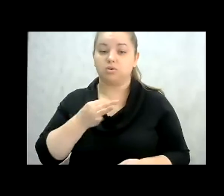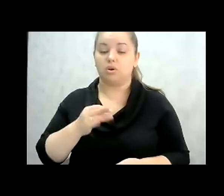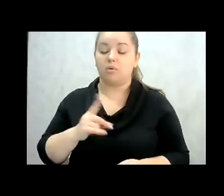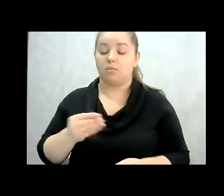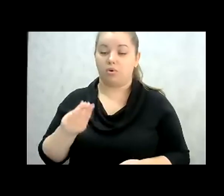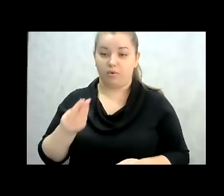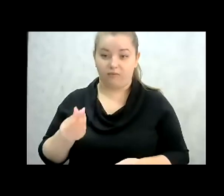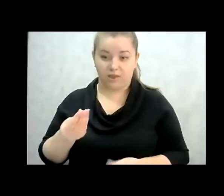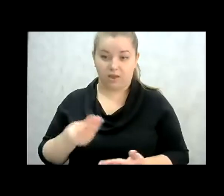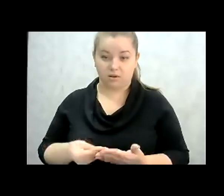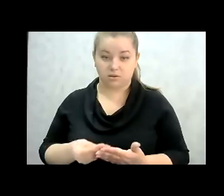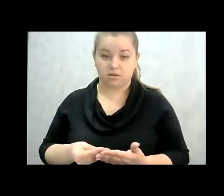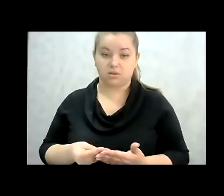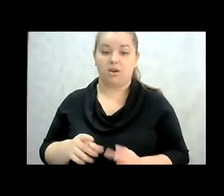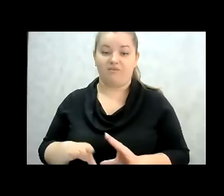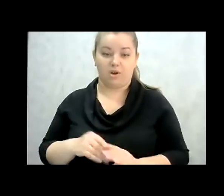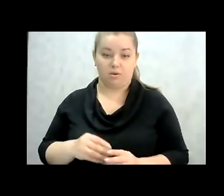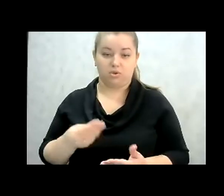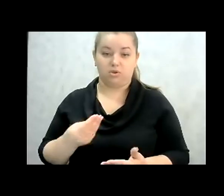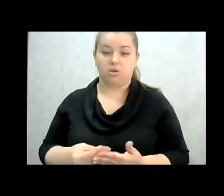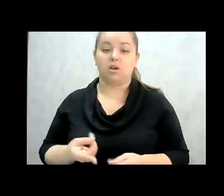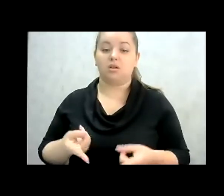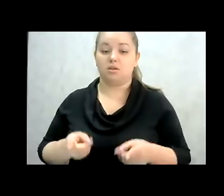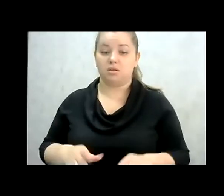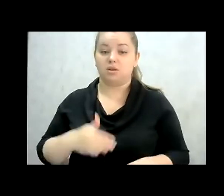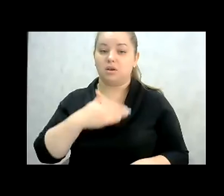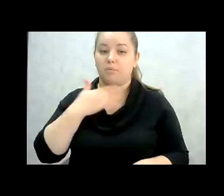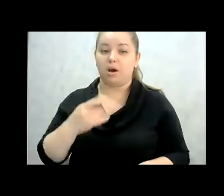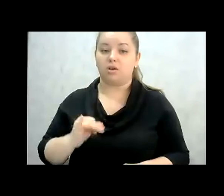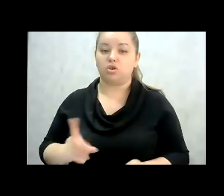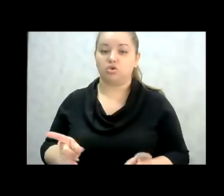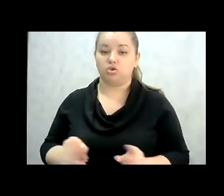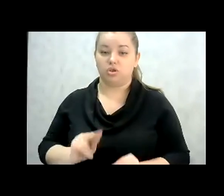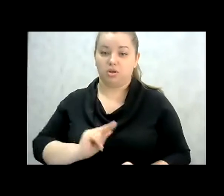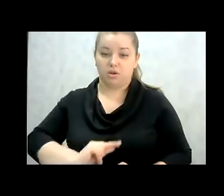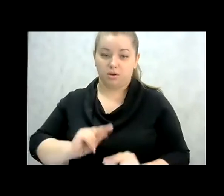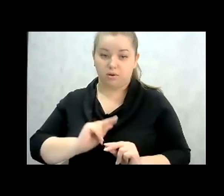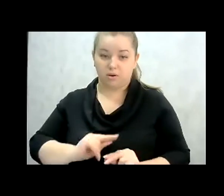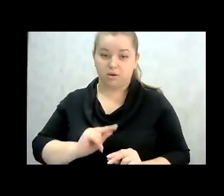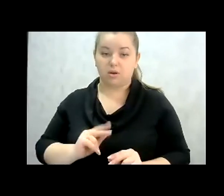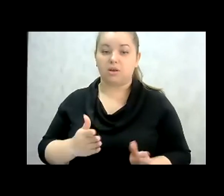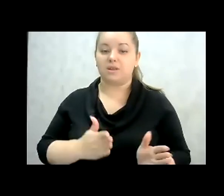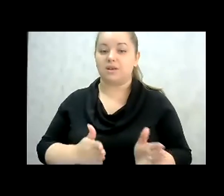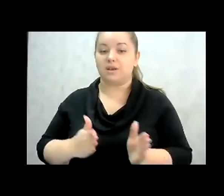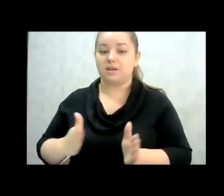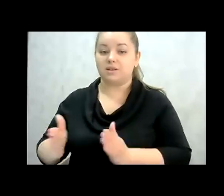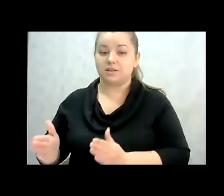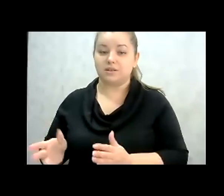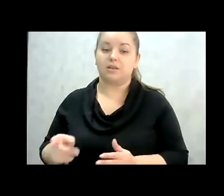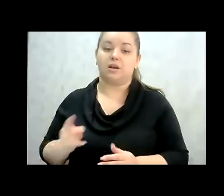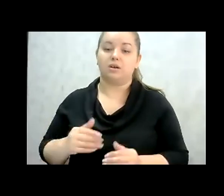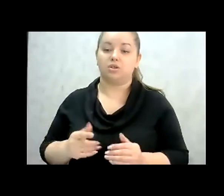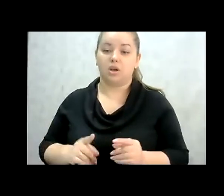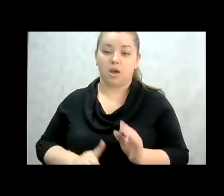And let me now say something about election finance and relevant reporting. Much has to